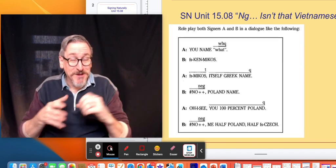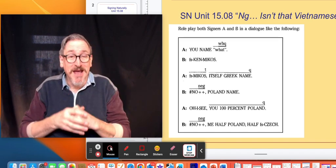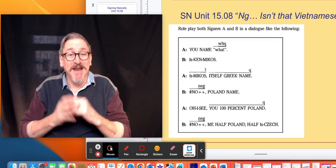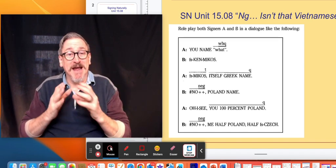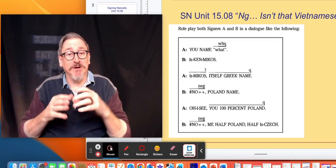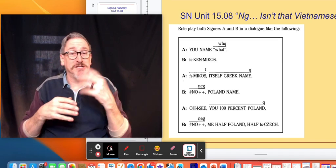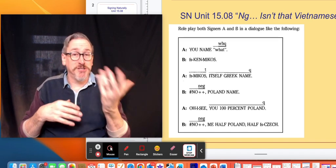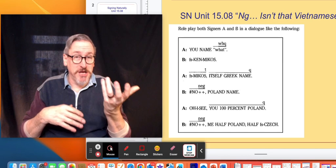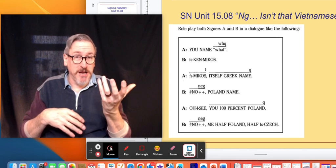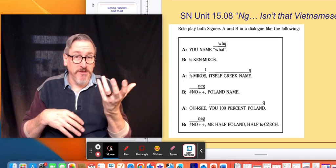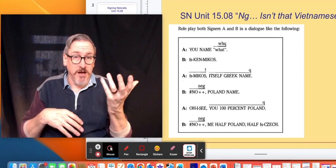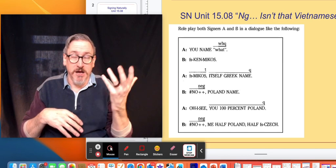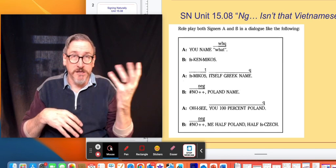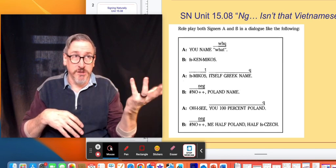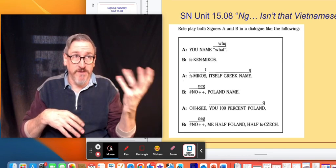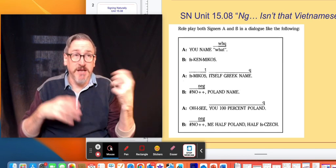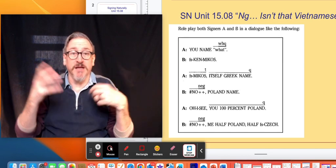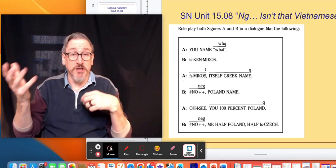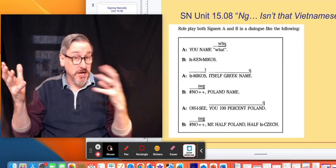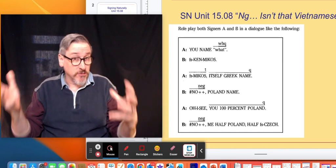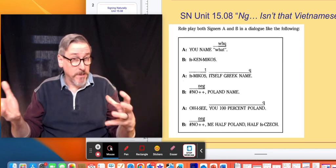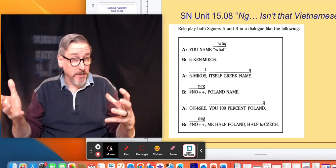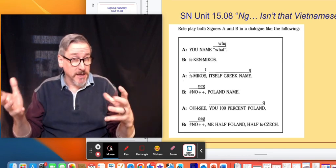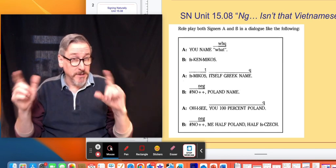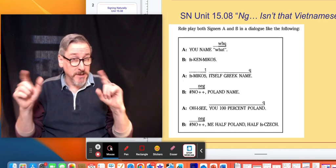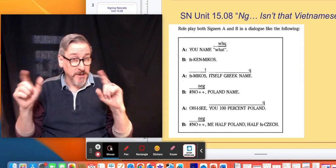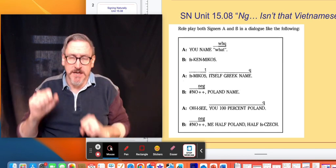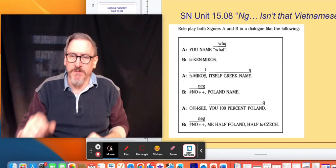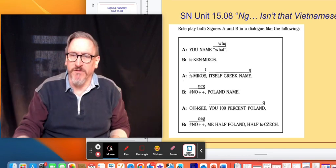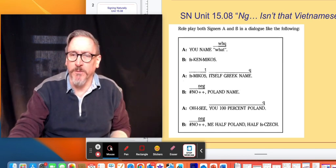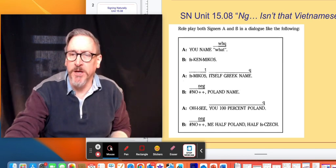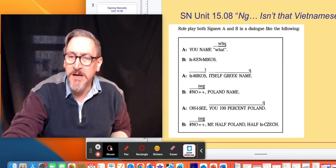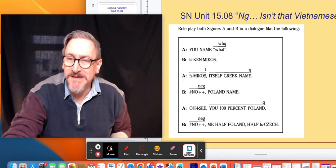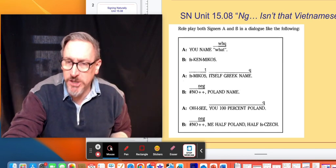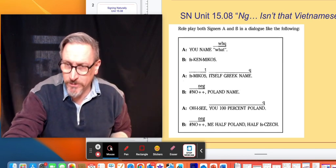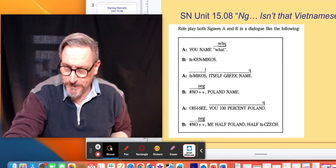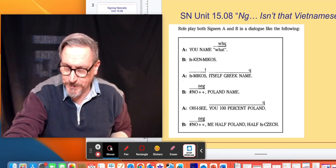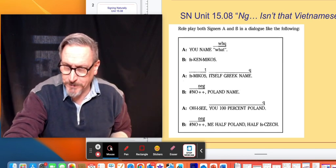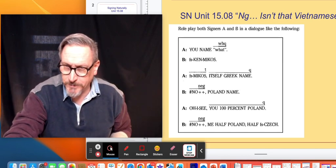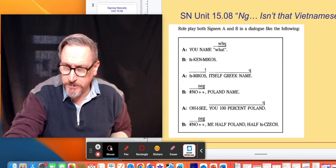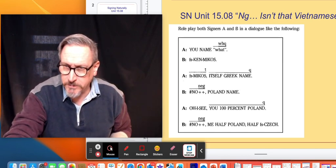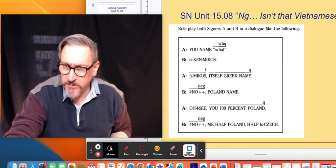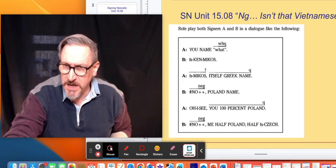Czechoslovakia, and now it's Slovakia and the Czech Republic, I believe, at the time of filming. So